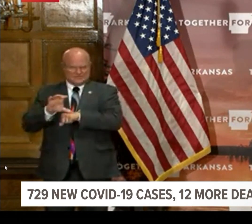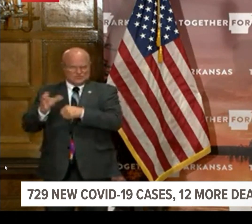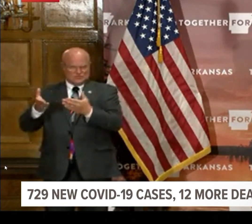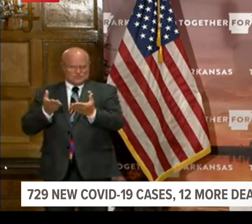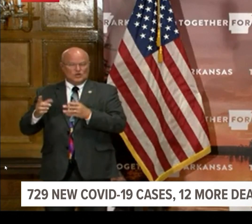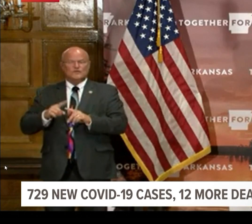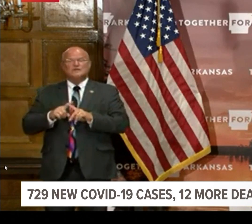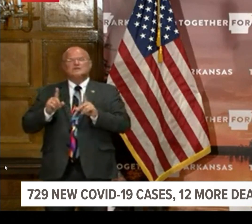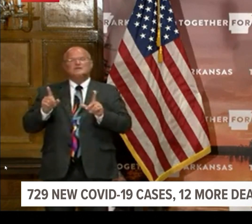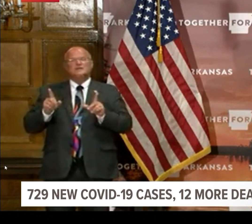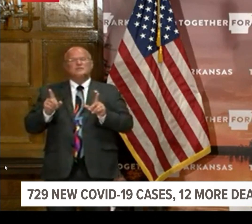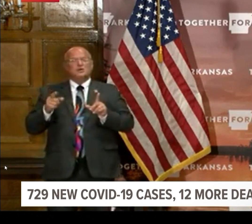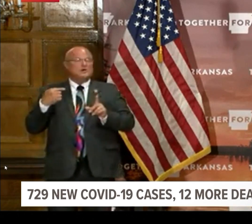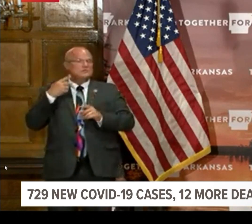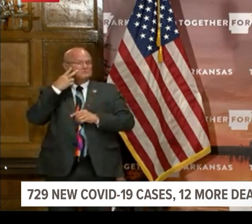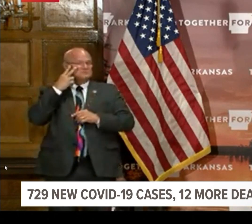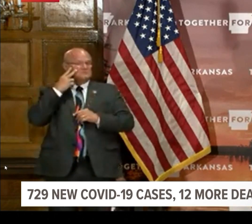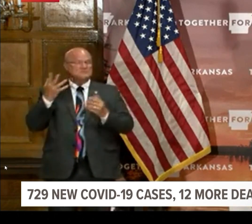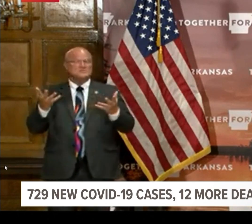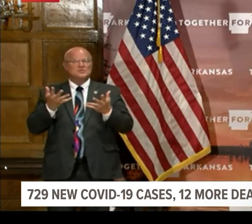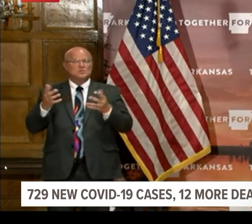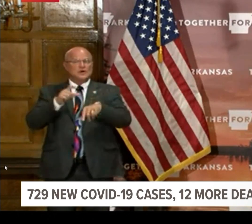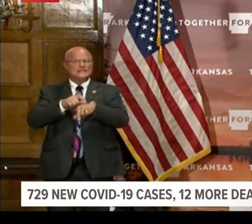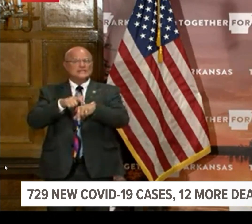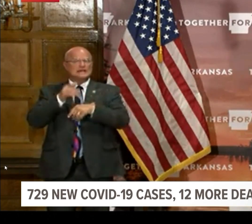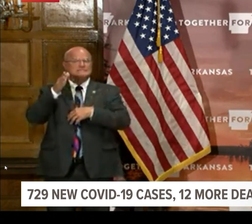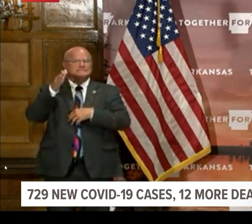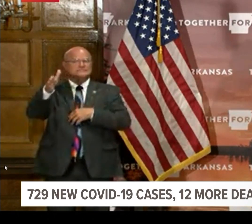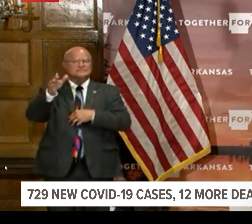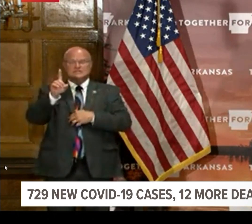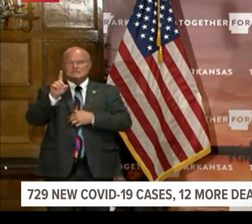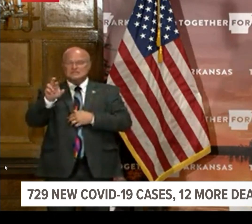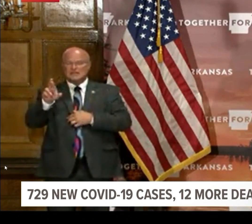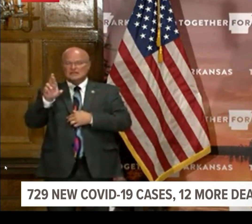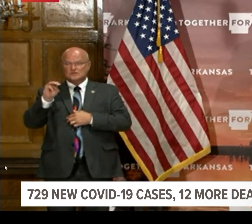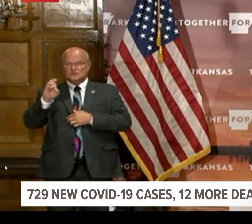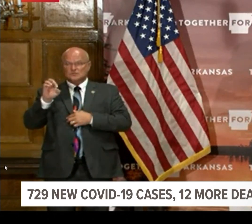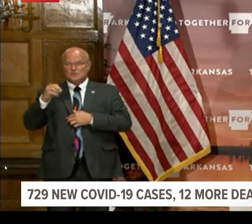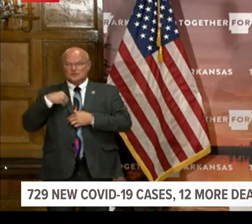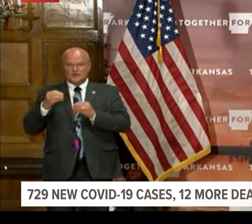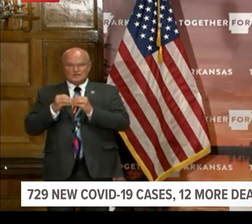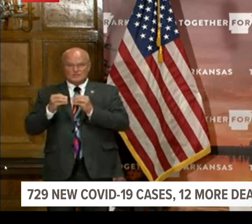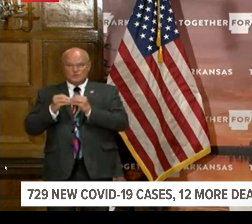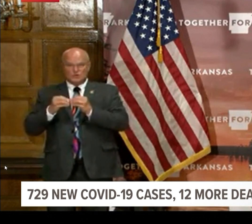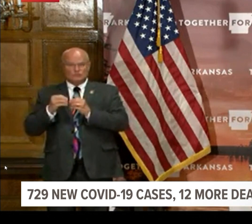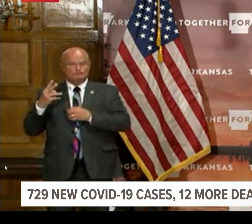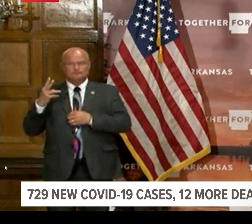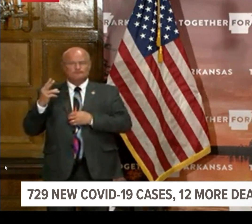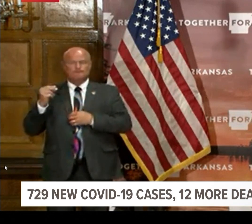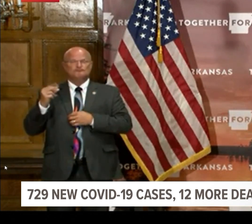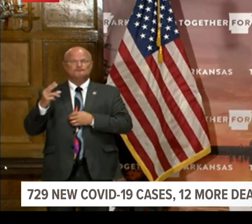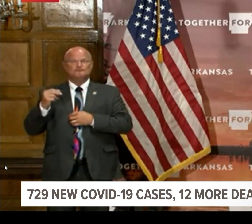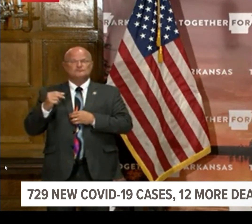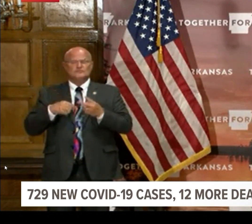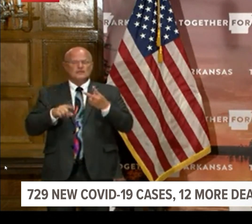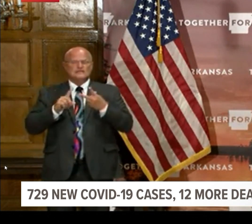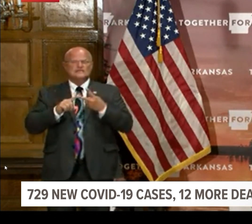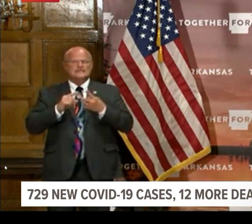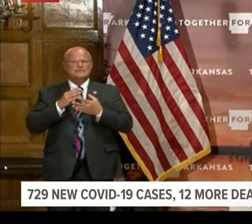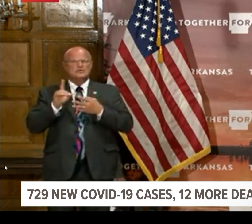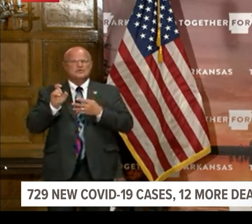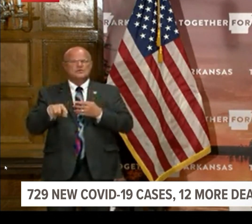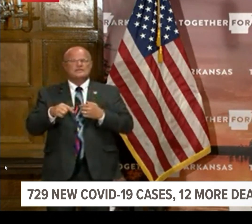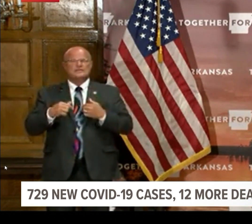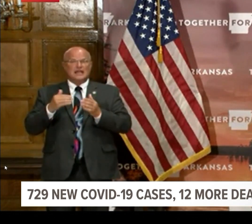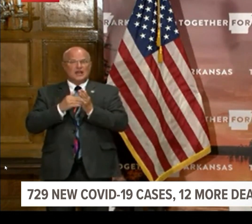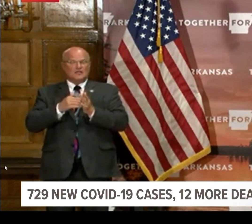but we'll see what time will tell. And Dr. Romero, did you have anything on that? And the second part of your question